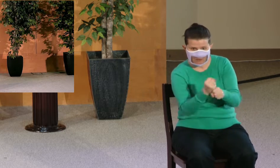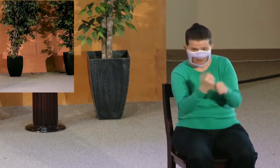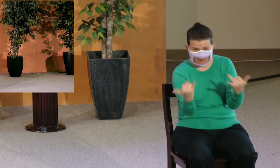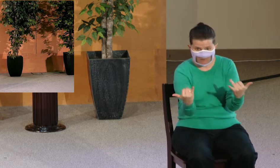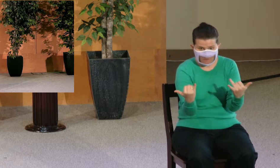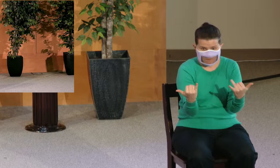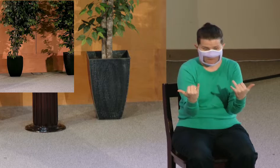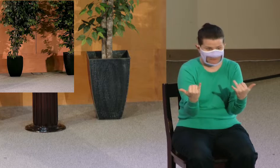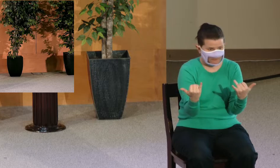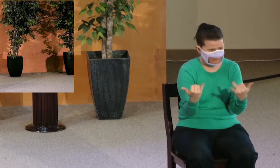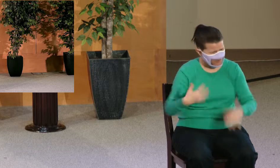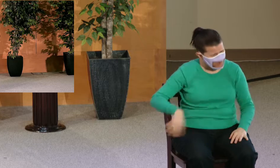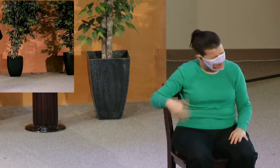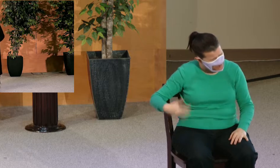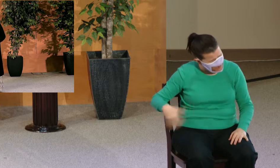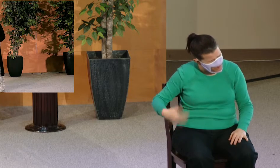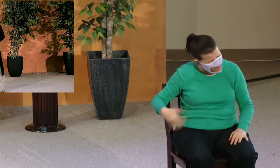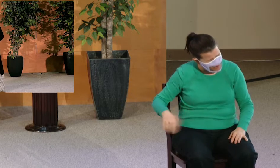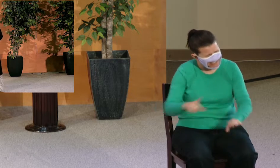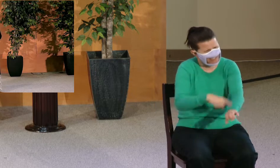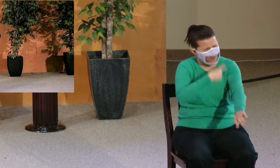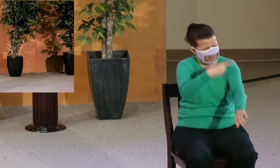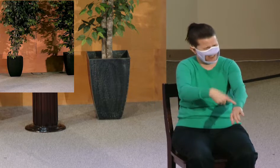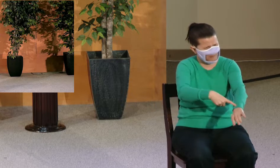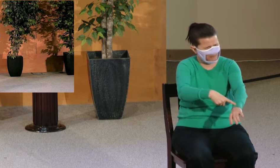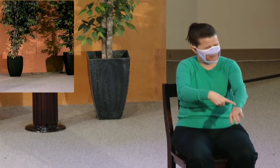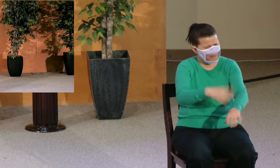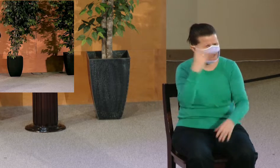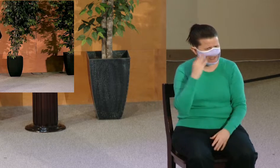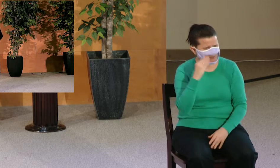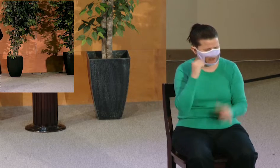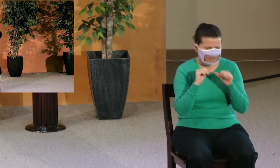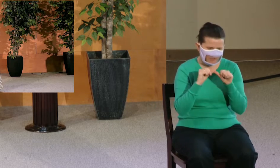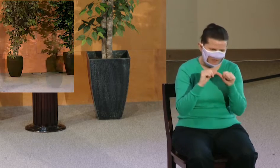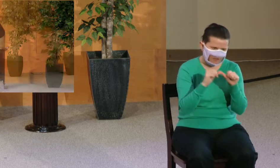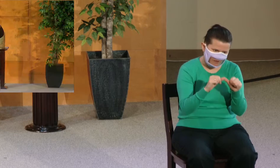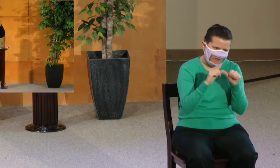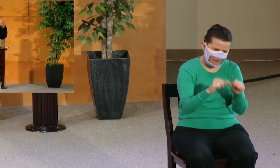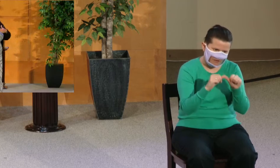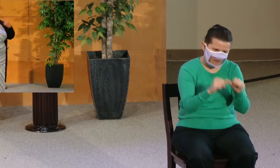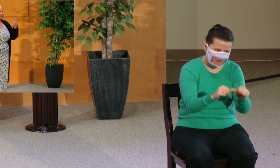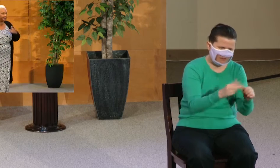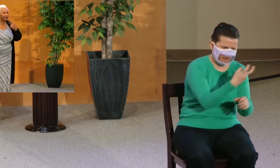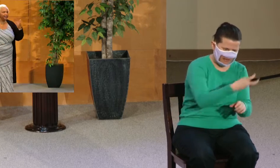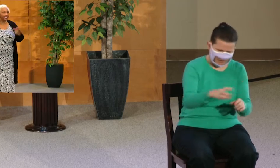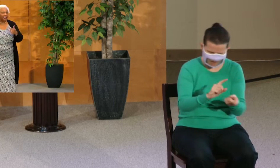years. That's a long time for a community to be in transition. And then I started